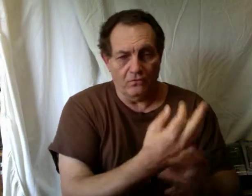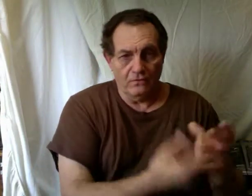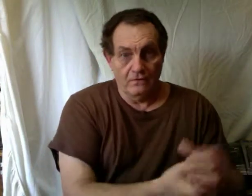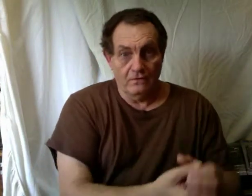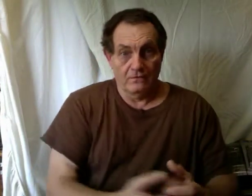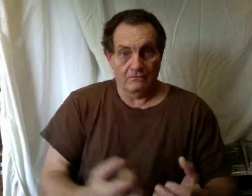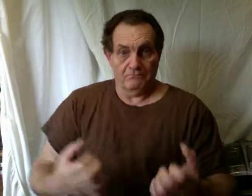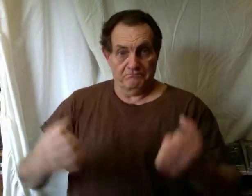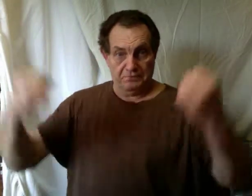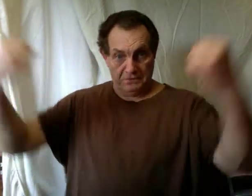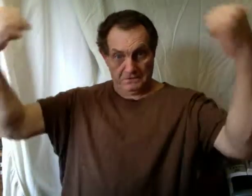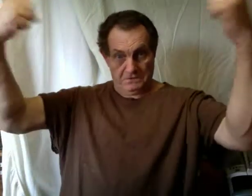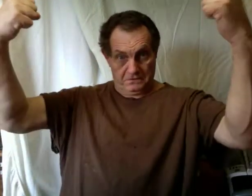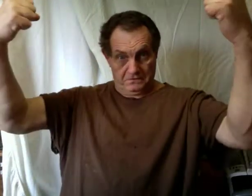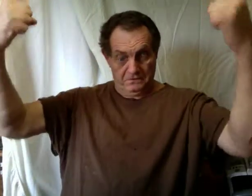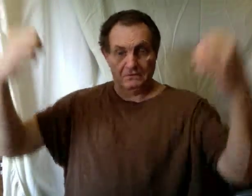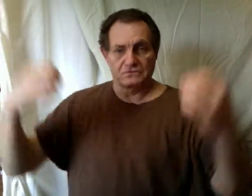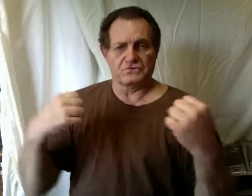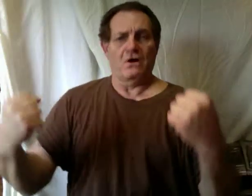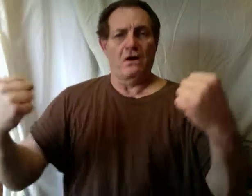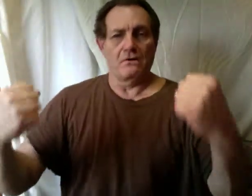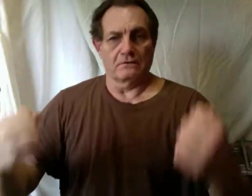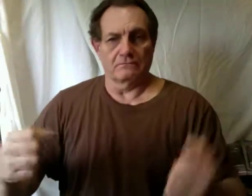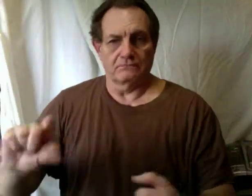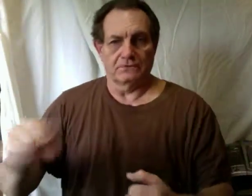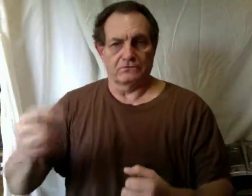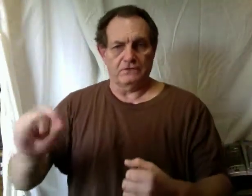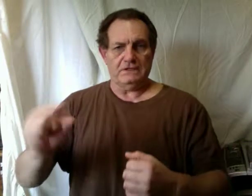strong and green.